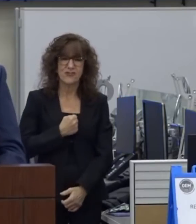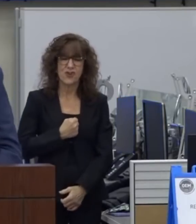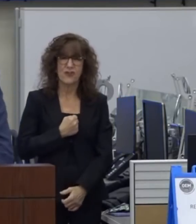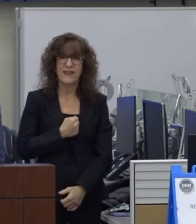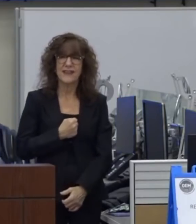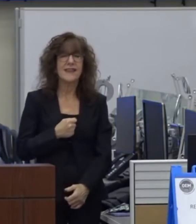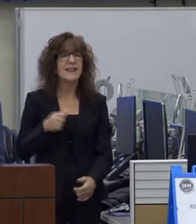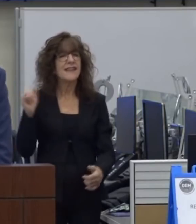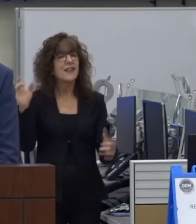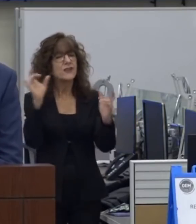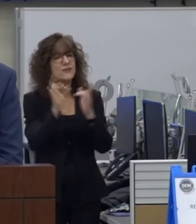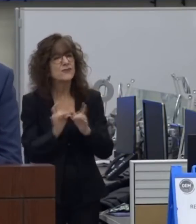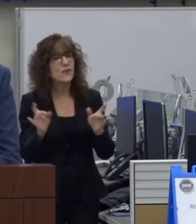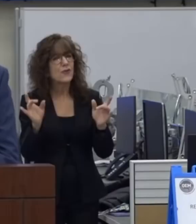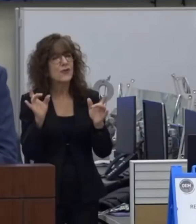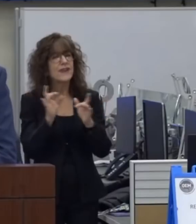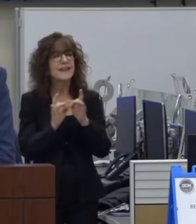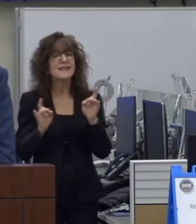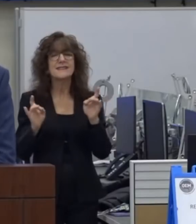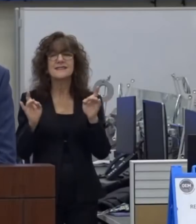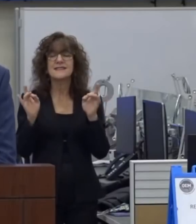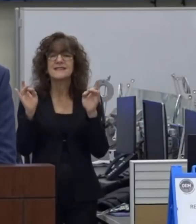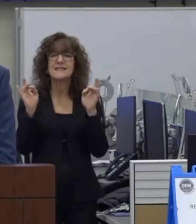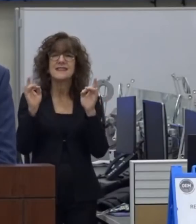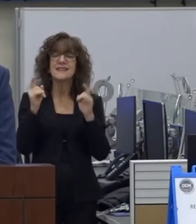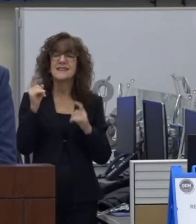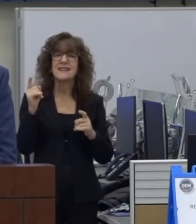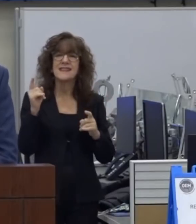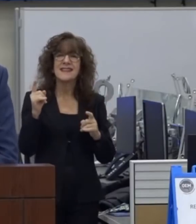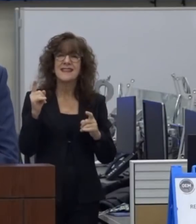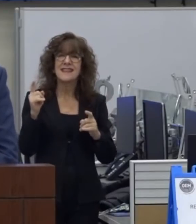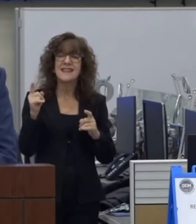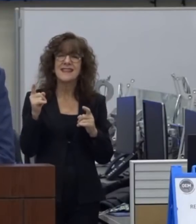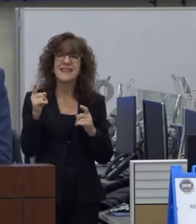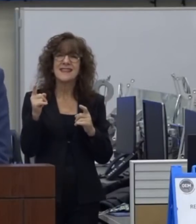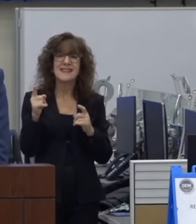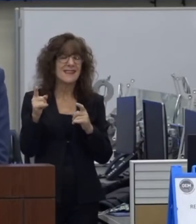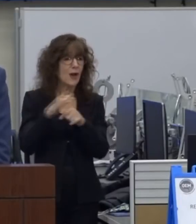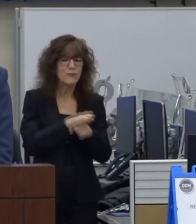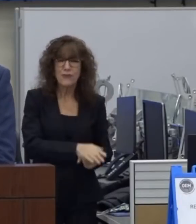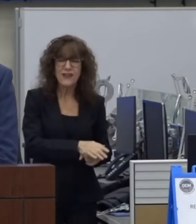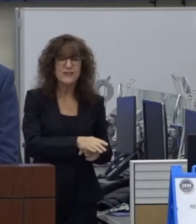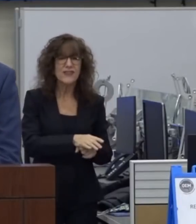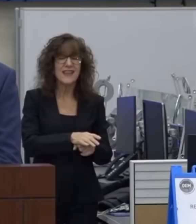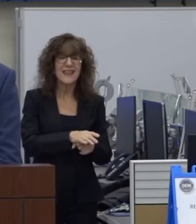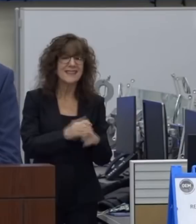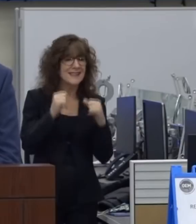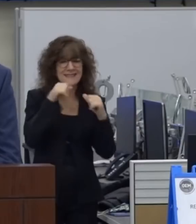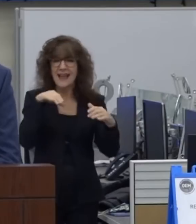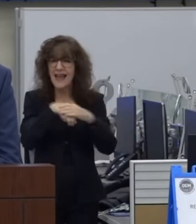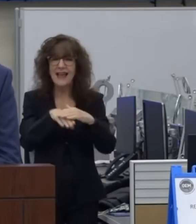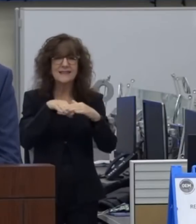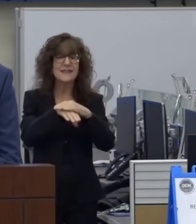Their stories of, and my witness to, their struggle, oppression, denied access,